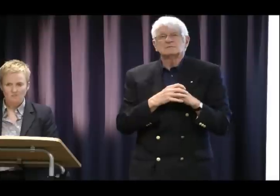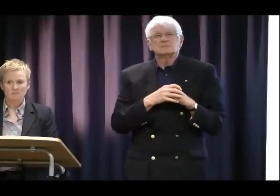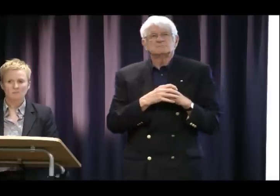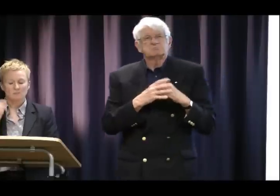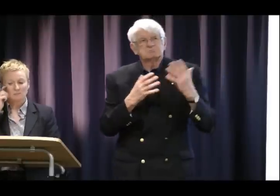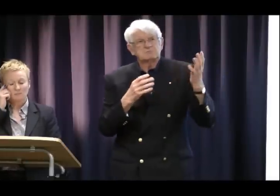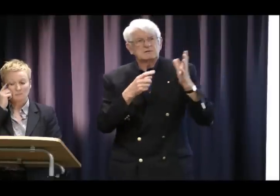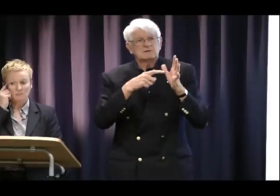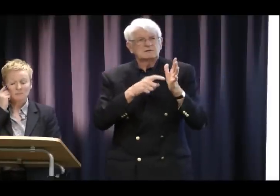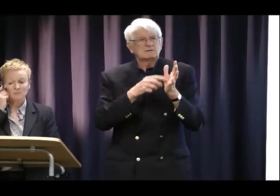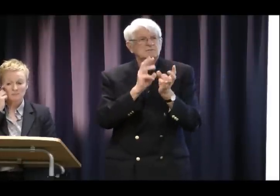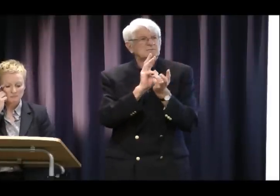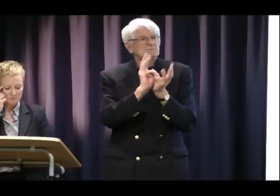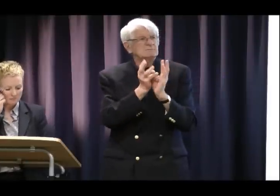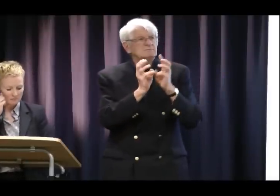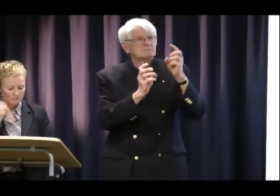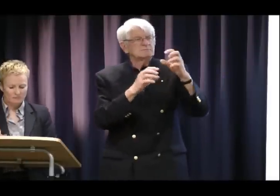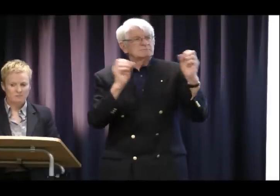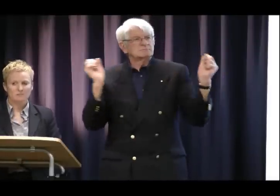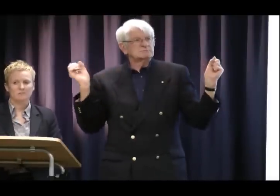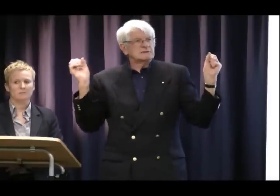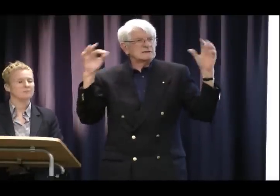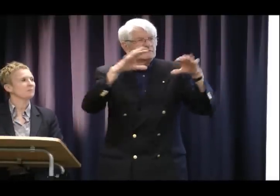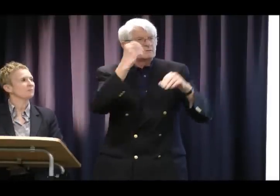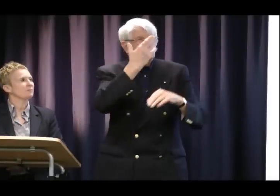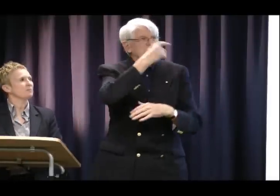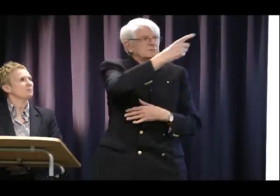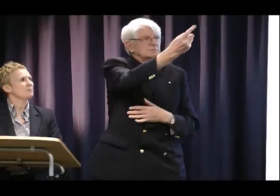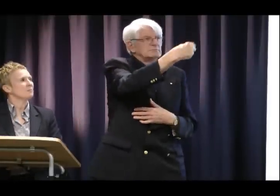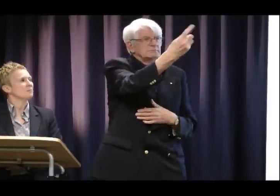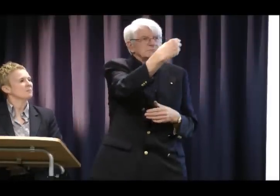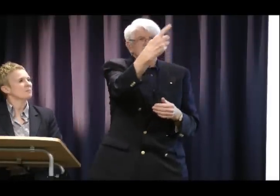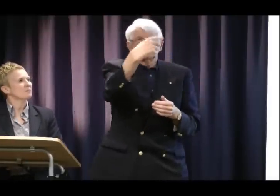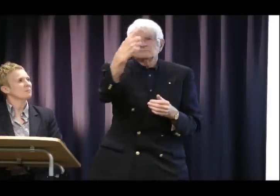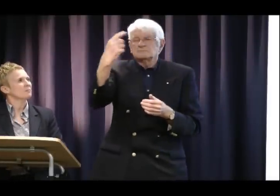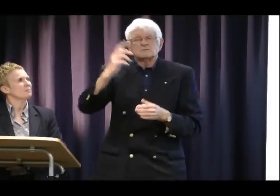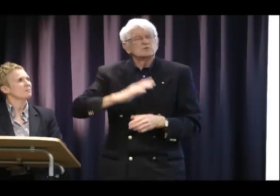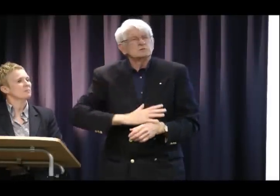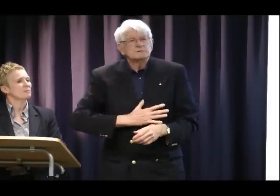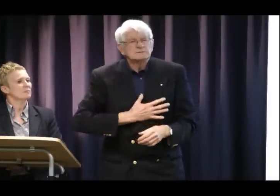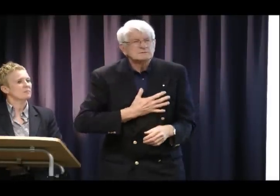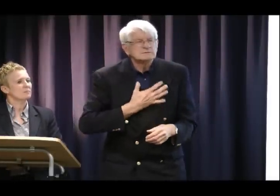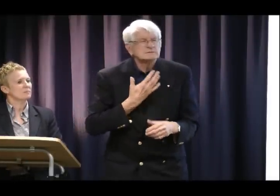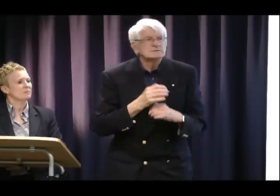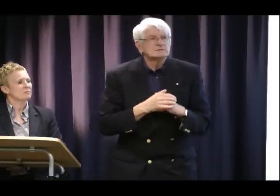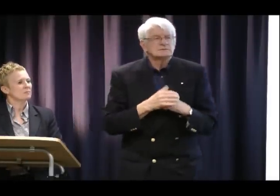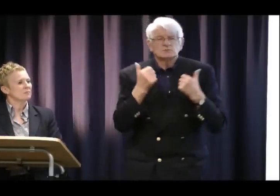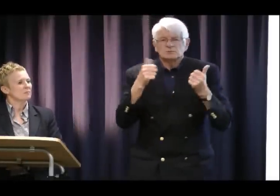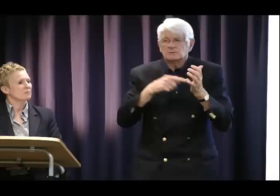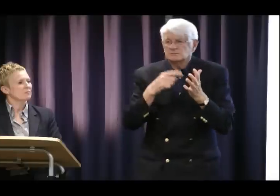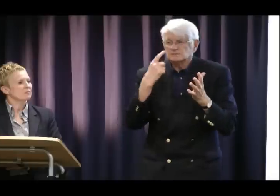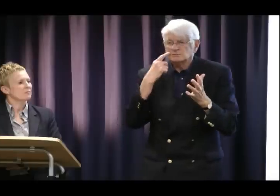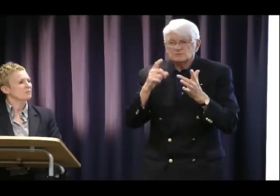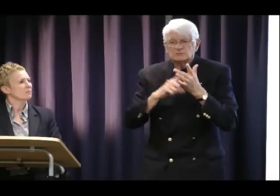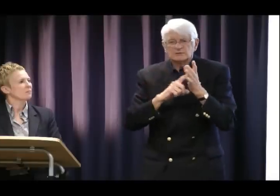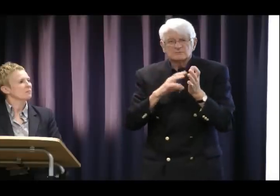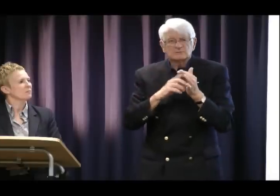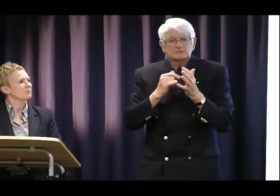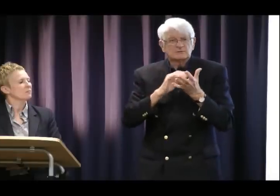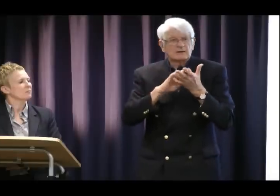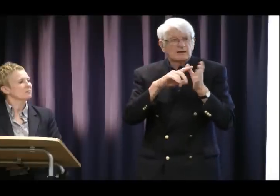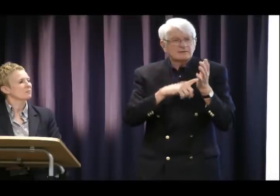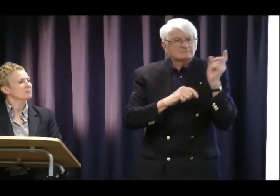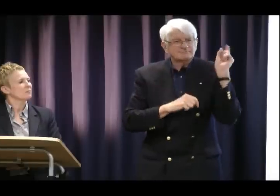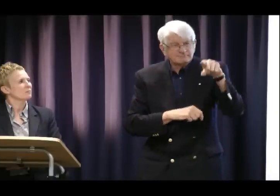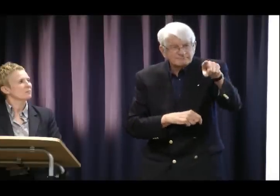We had a sports day just recently at MSAC. So many schools came together. It's a fascinating experience.